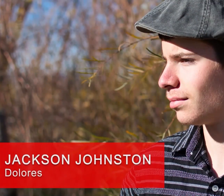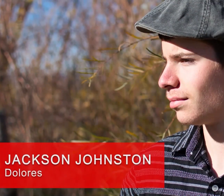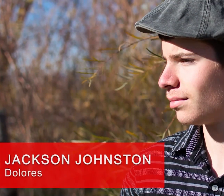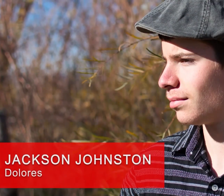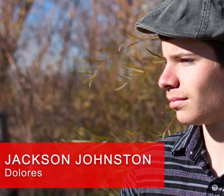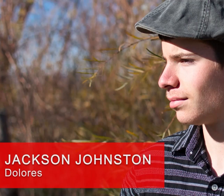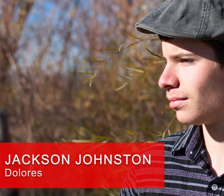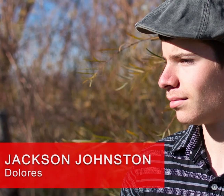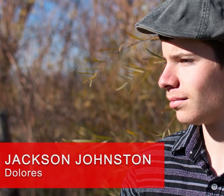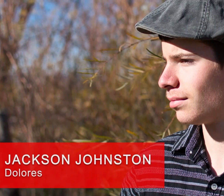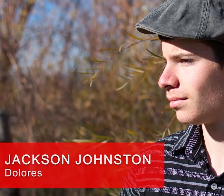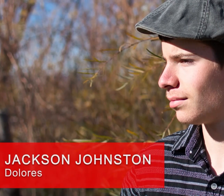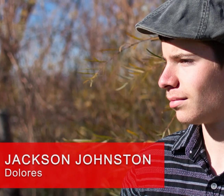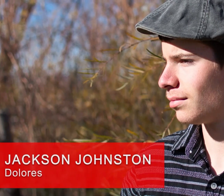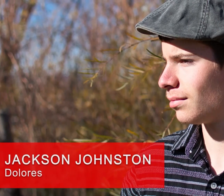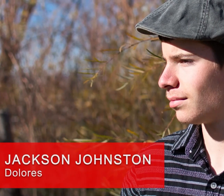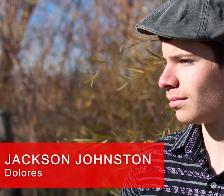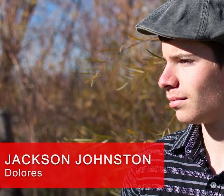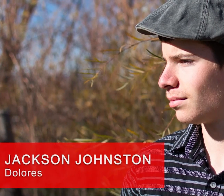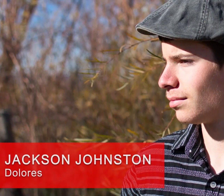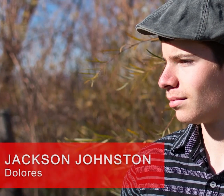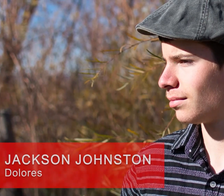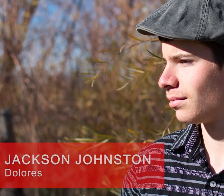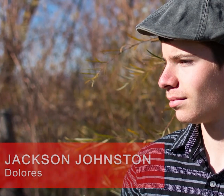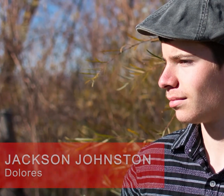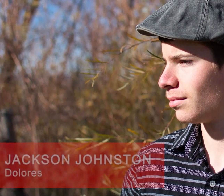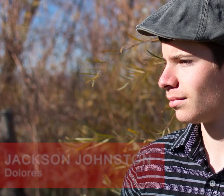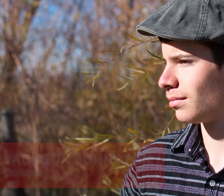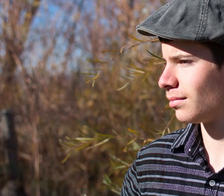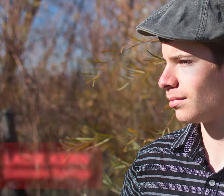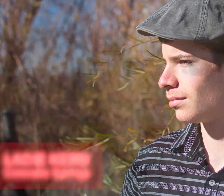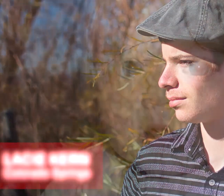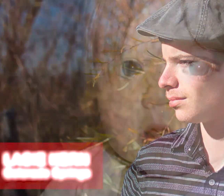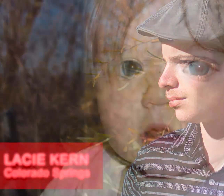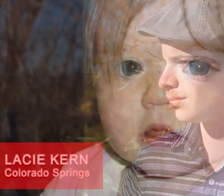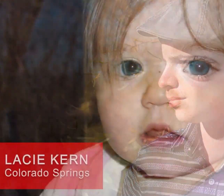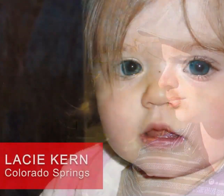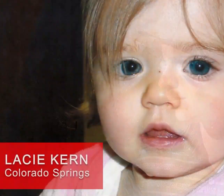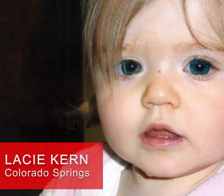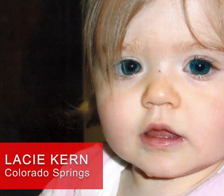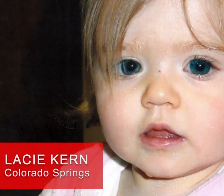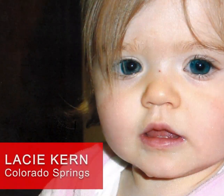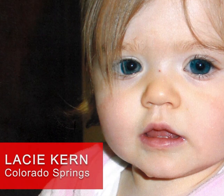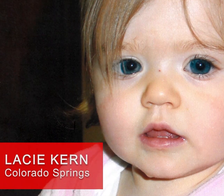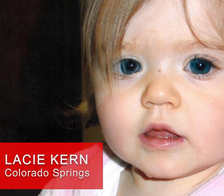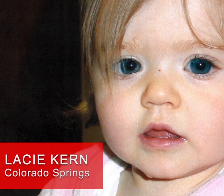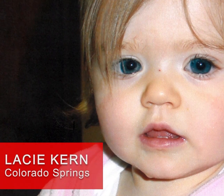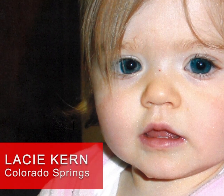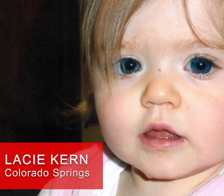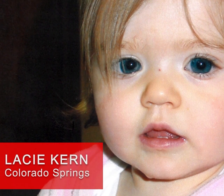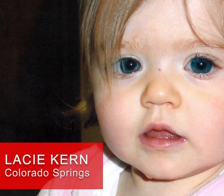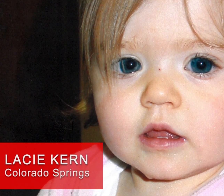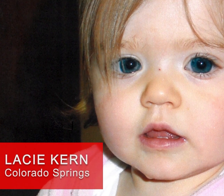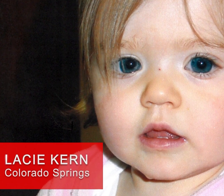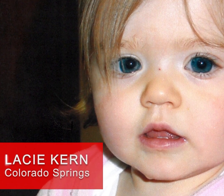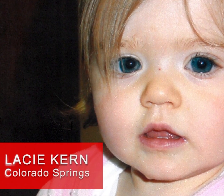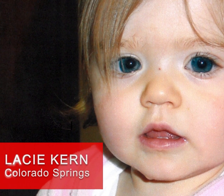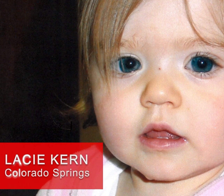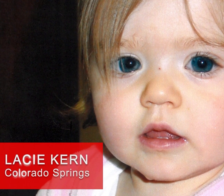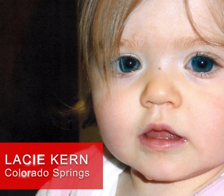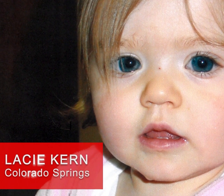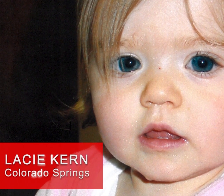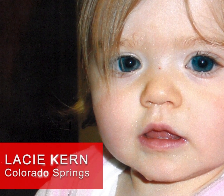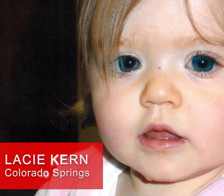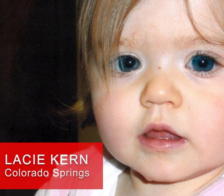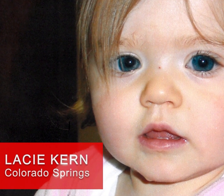current picture of Jackson wearing a gray hat looking off into the distance with trees behind him. Lacey Kern, Crawl to Springs. Close up